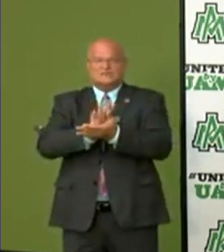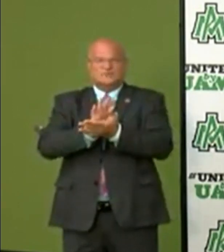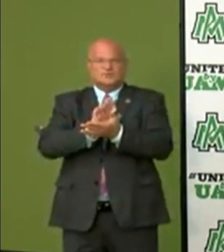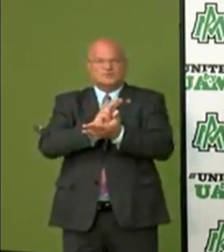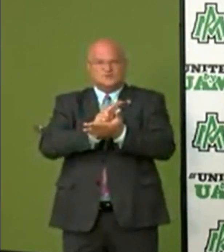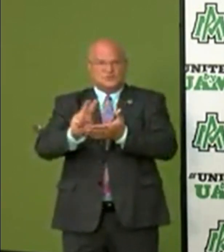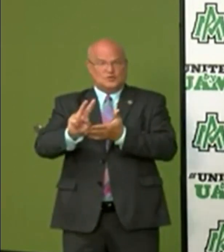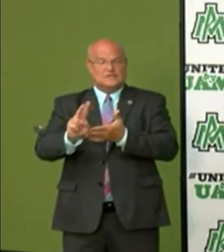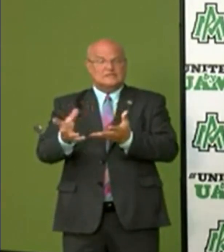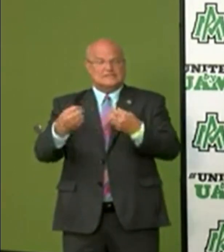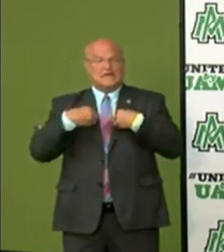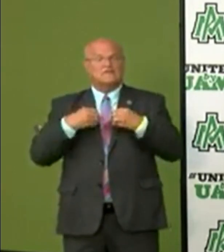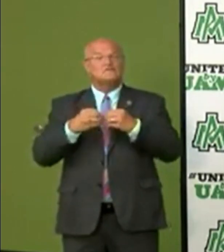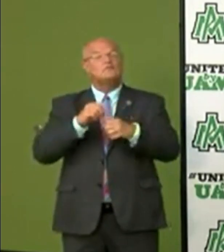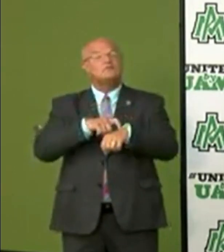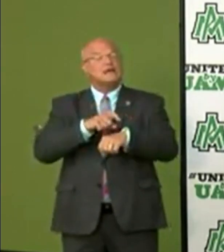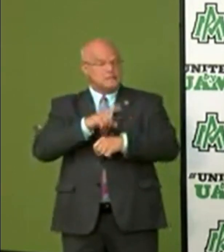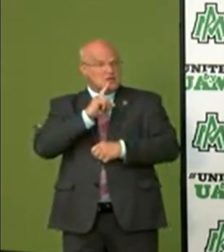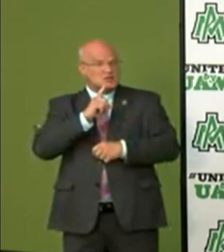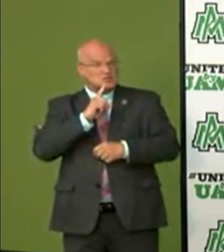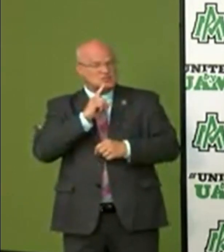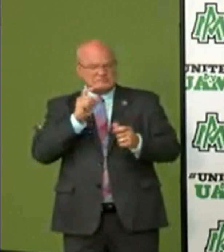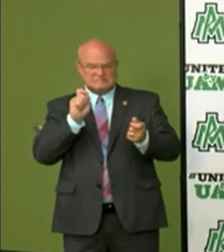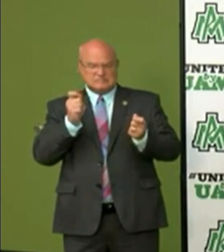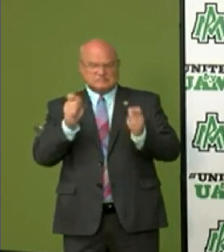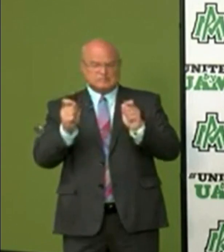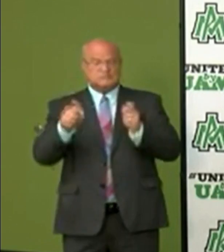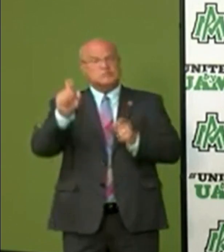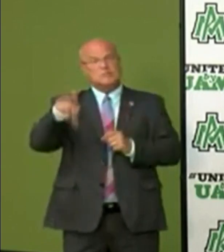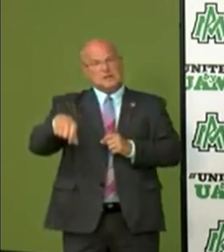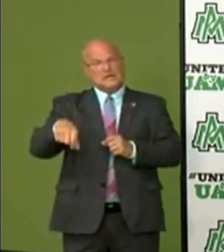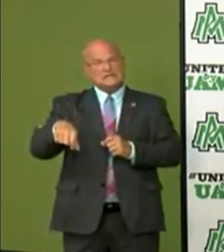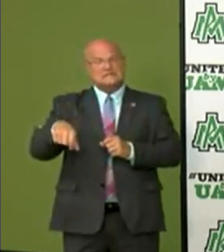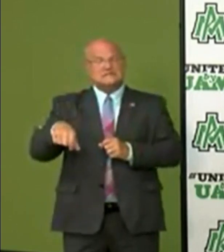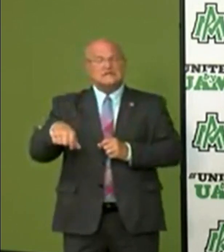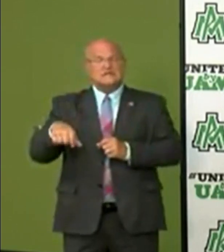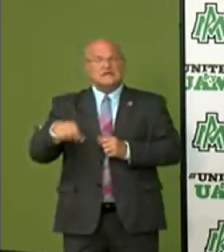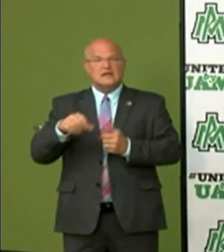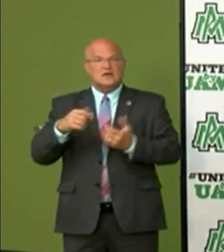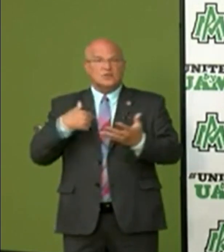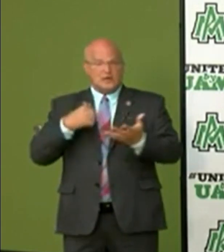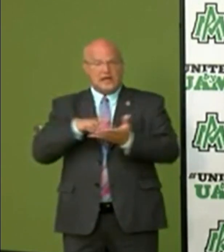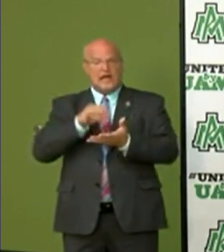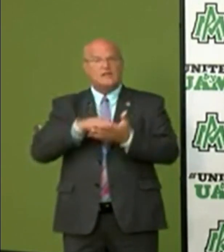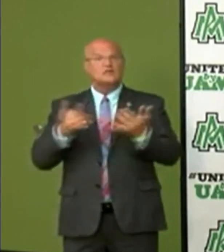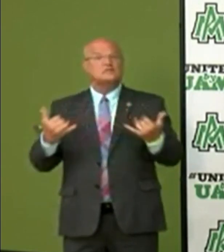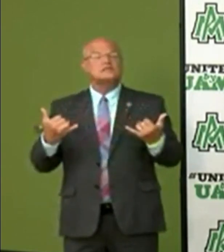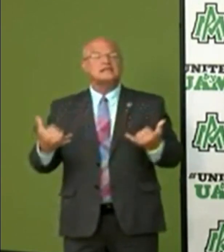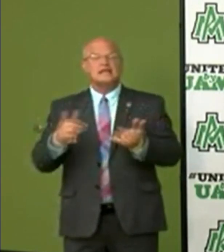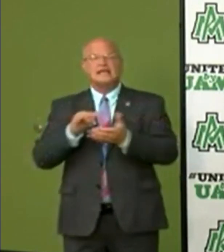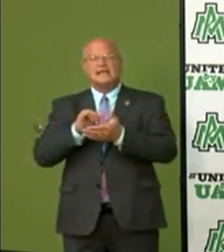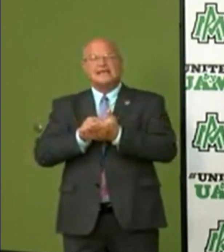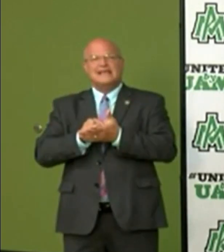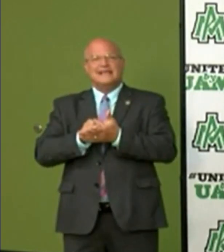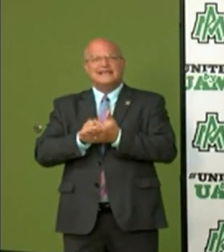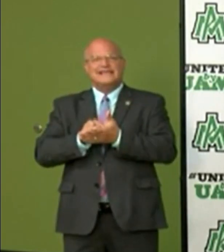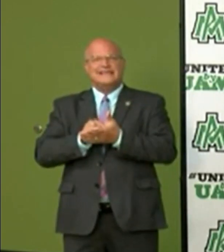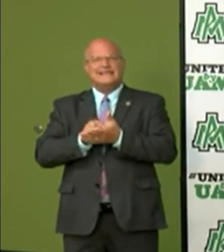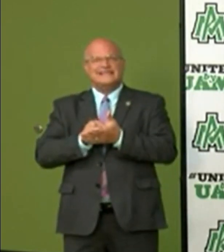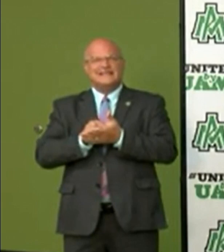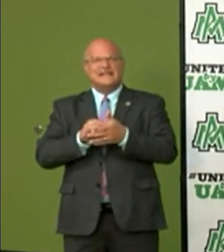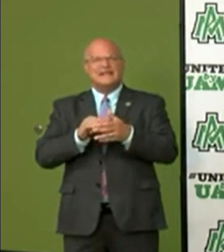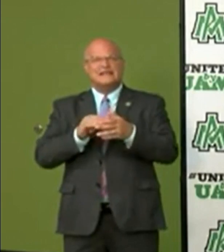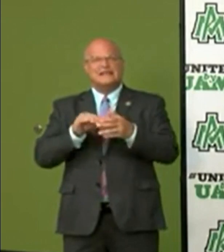more time. And sure, there's adjustments that have to be made. I mean, what I learned today is that, there's